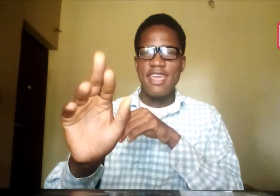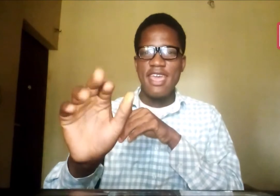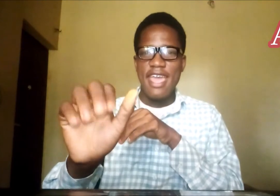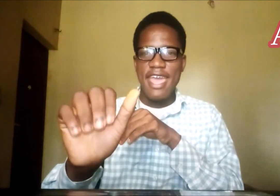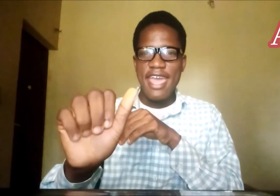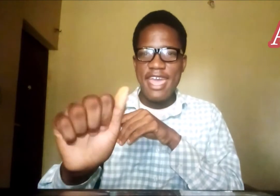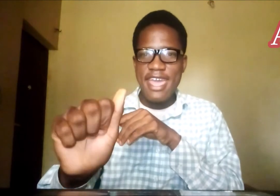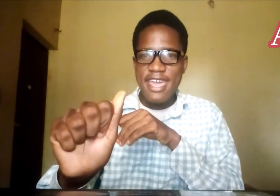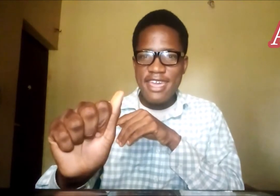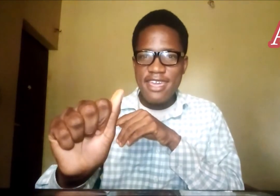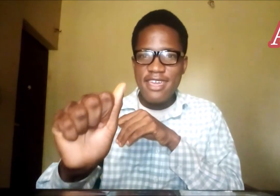A